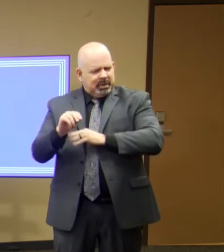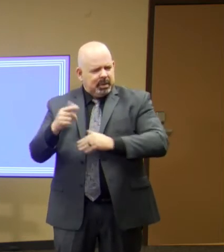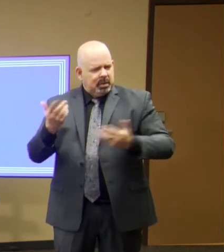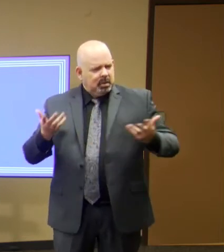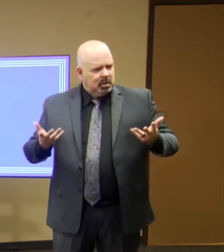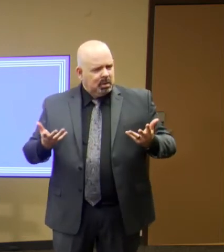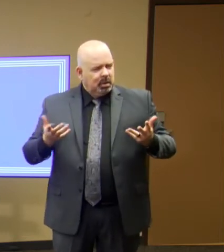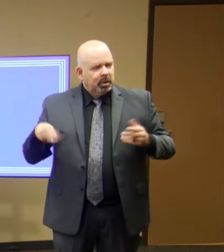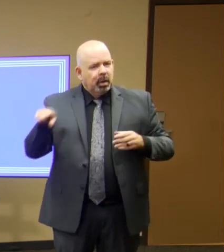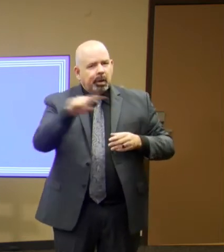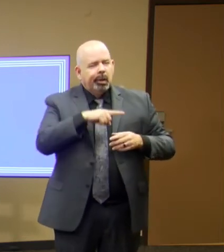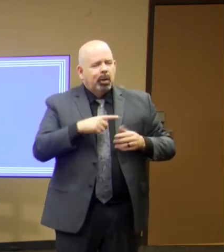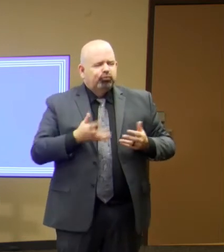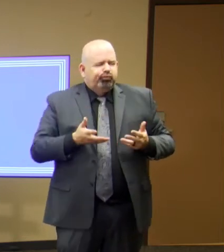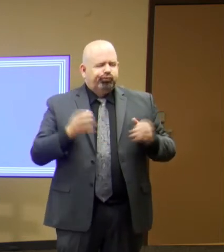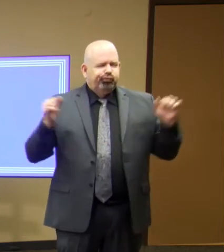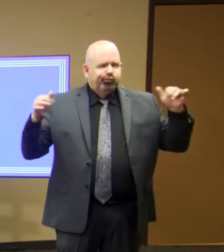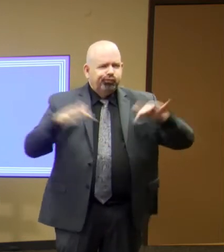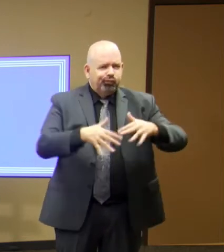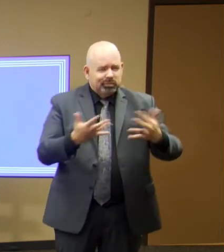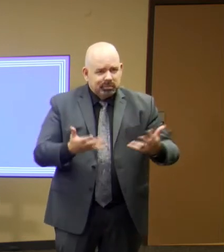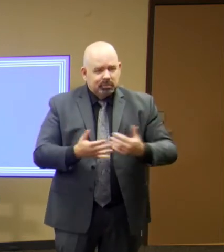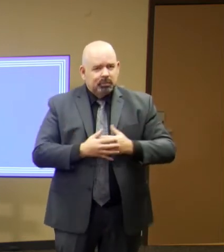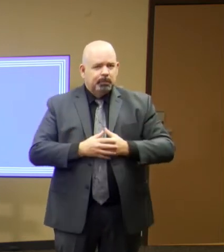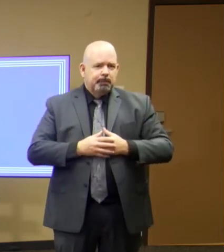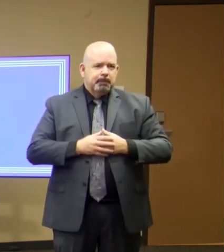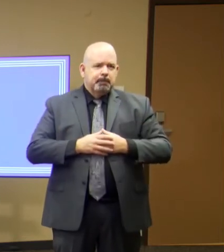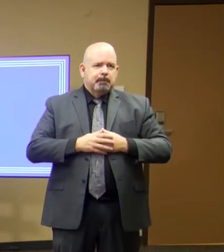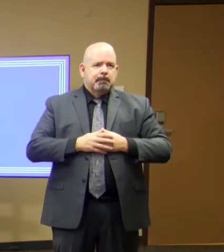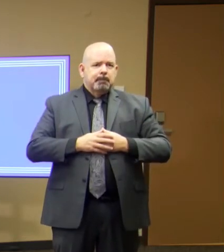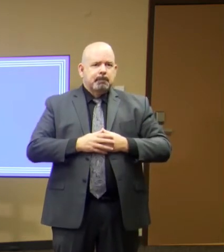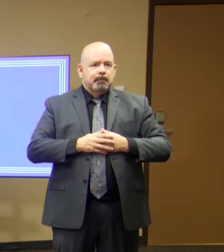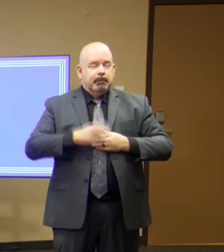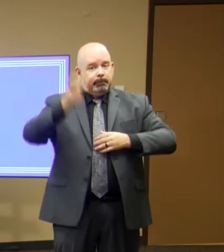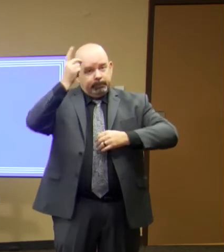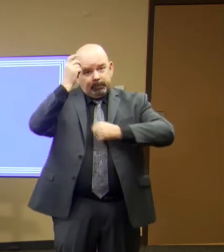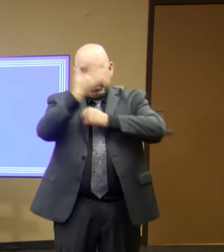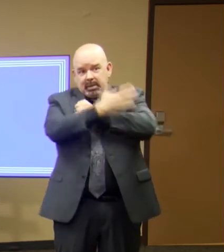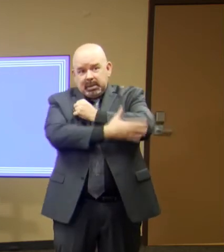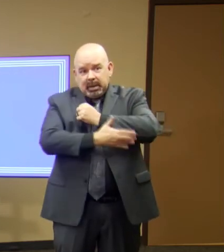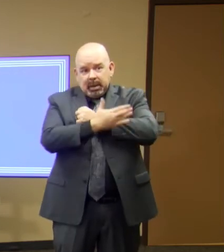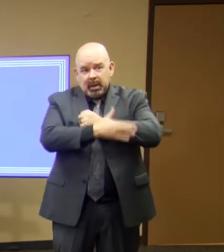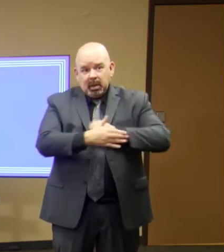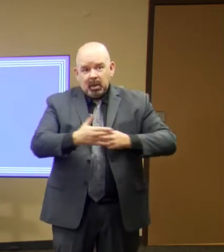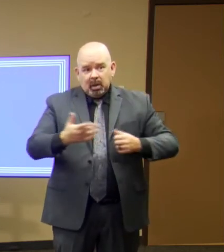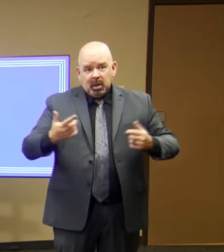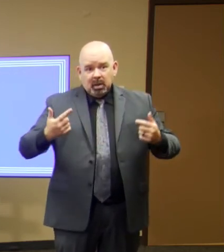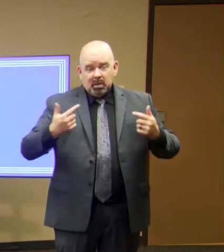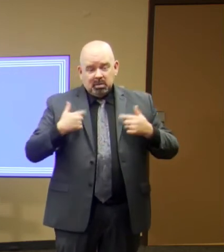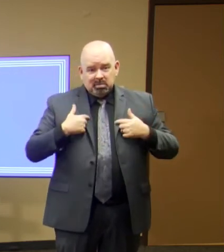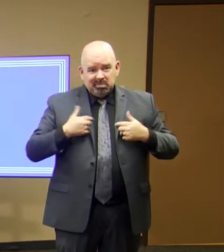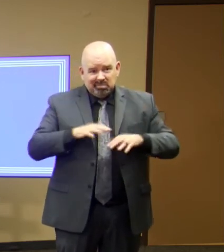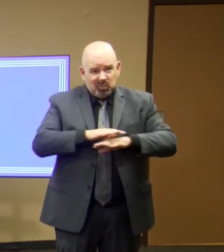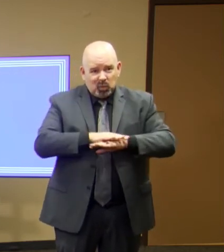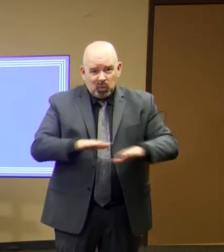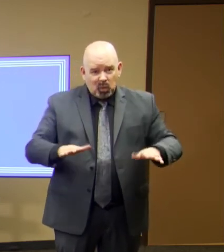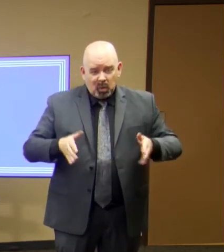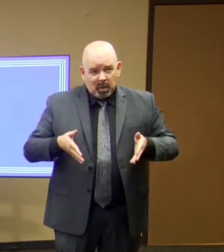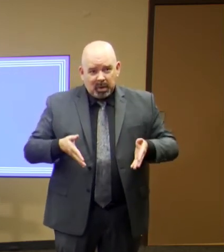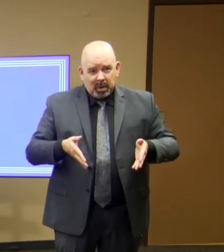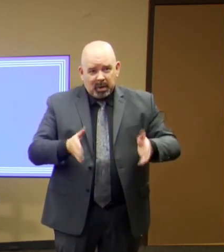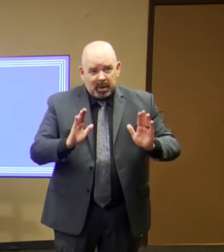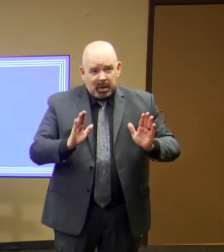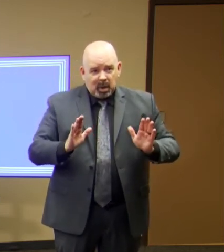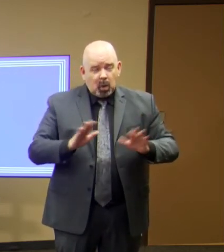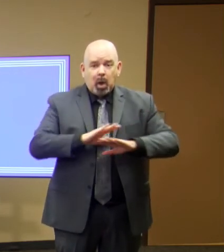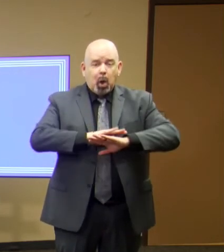those TABC loopholes here in Dallas County, because I didn't open them. The governor said it's up to the county judge, and I said no. So